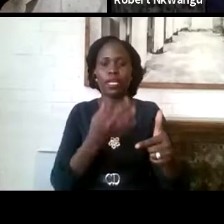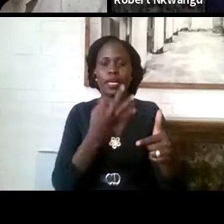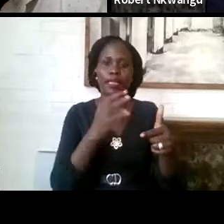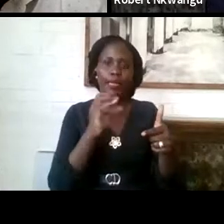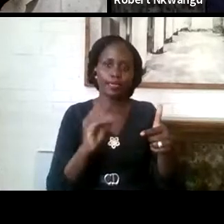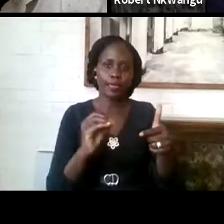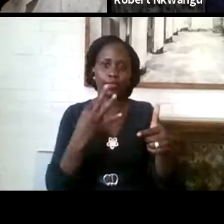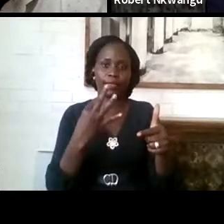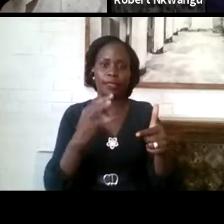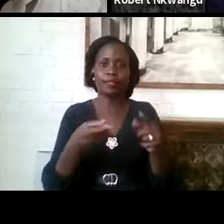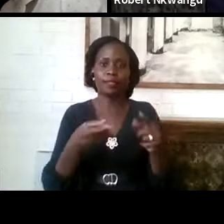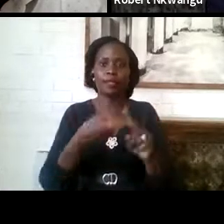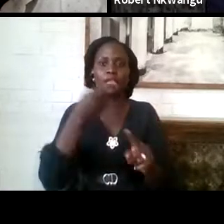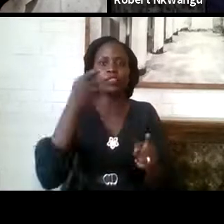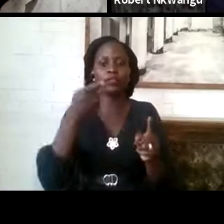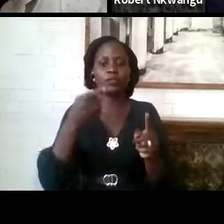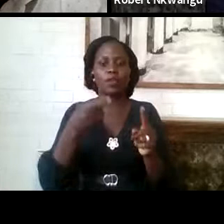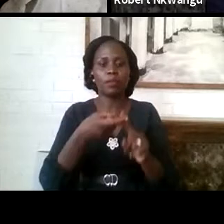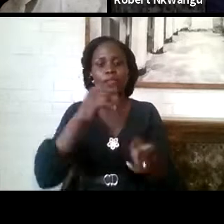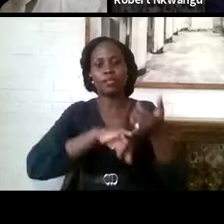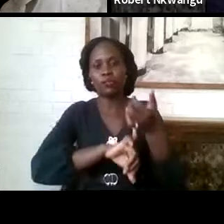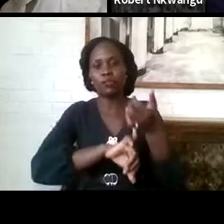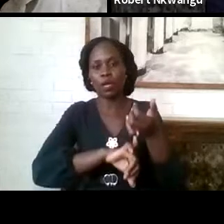September 2021.